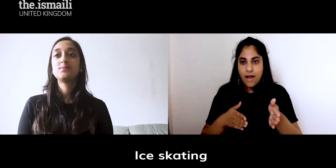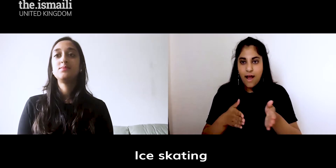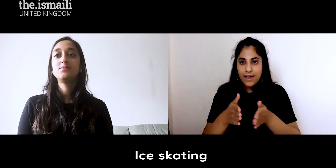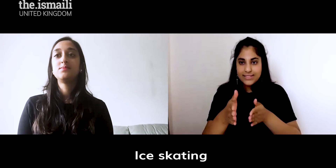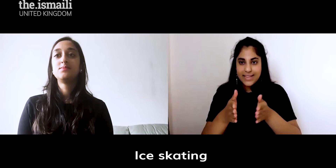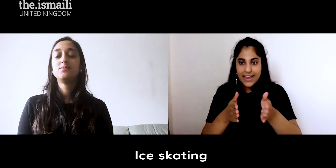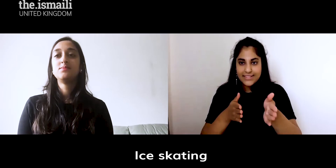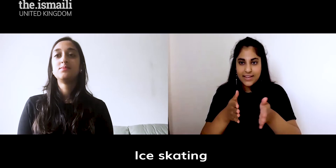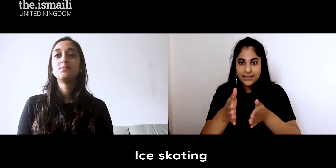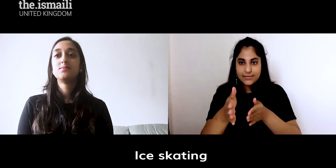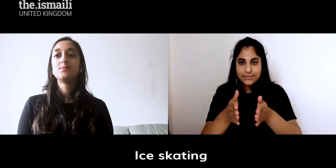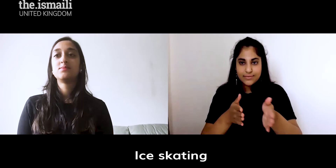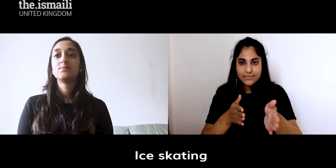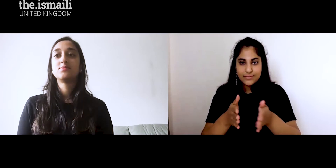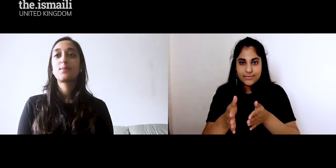Ice skating.